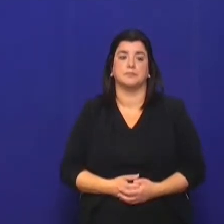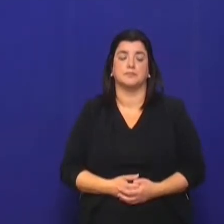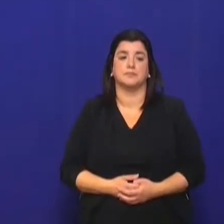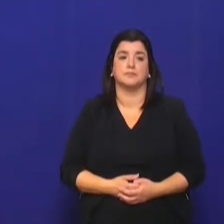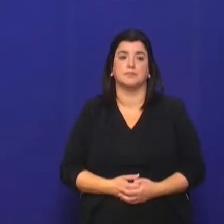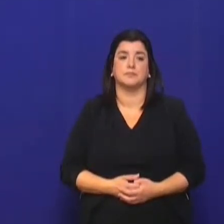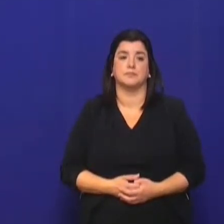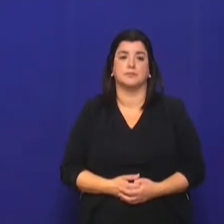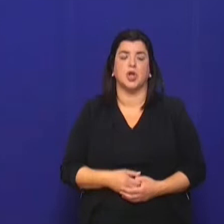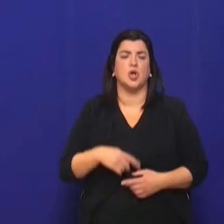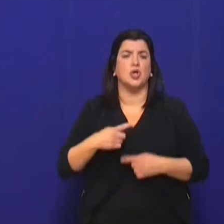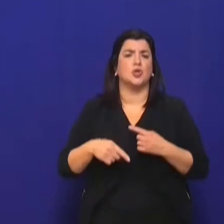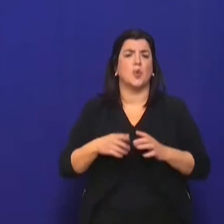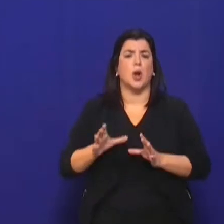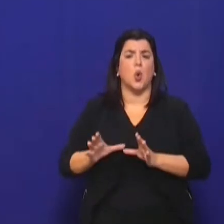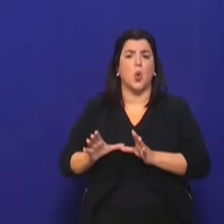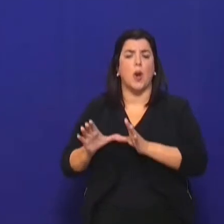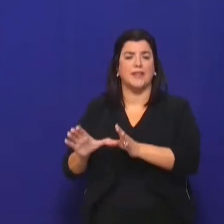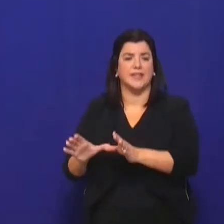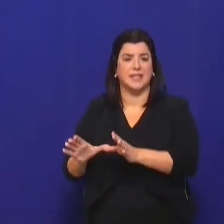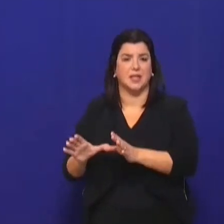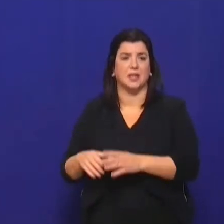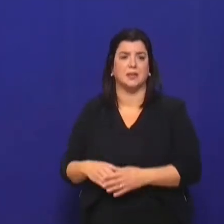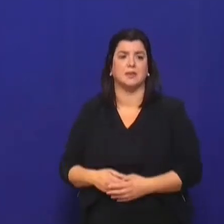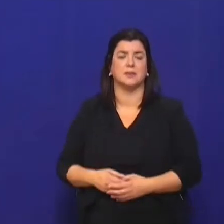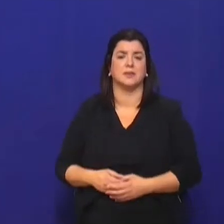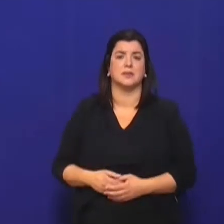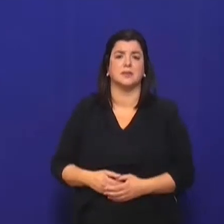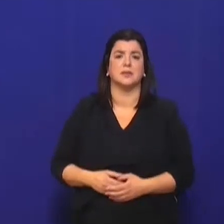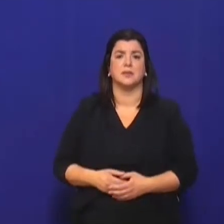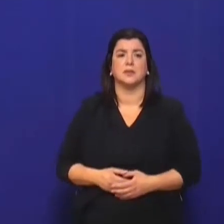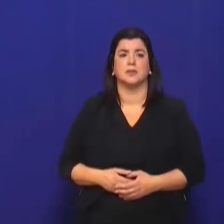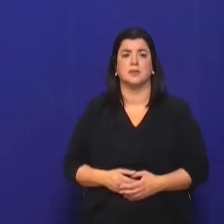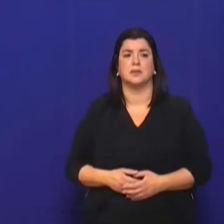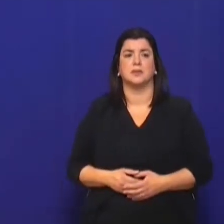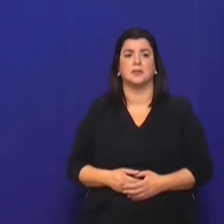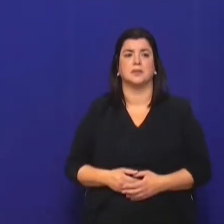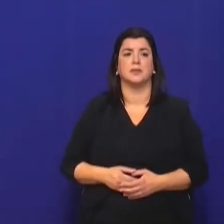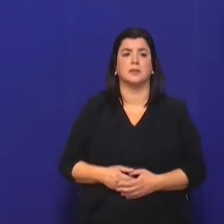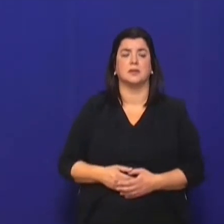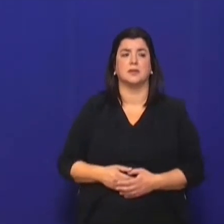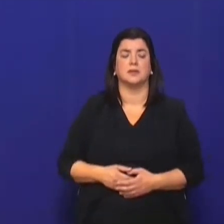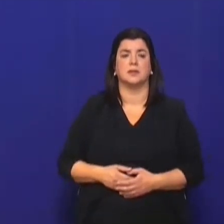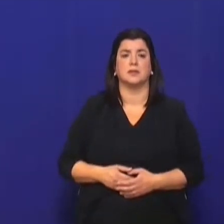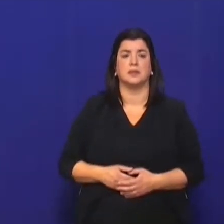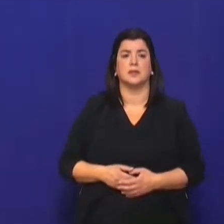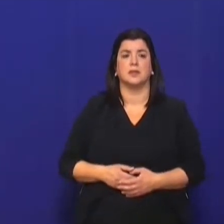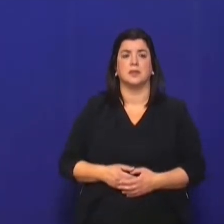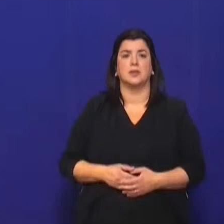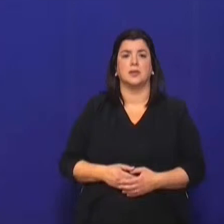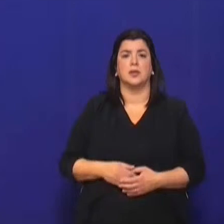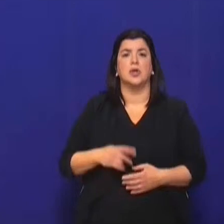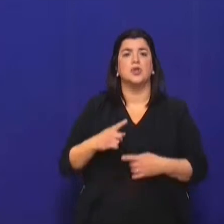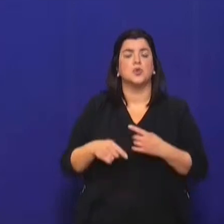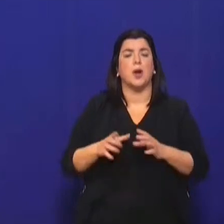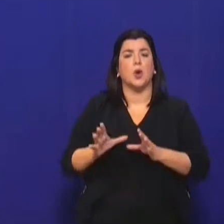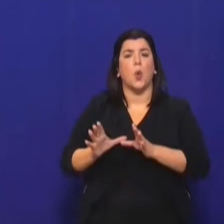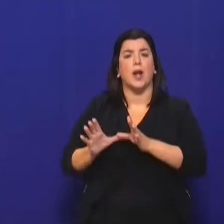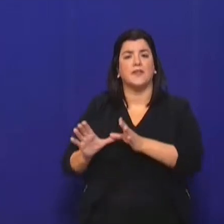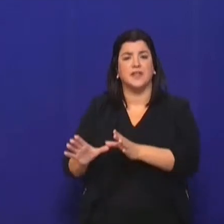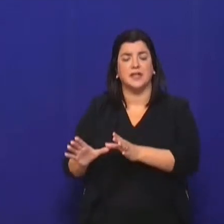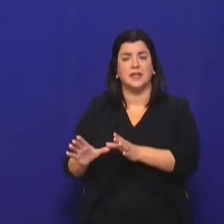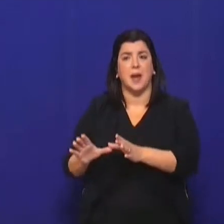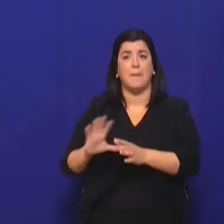U fuq kwarantina, mela, bħalissa mill-każijiet ta' kwarantina għandna it-total